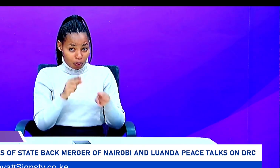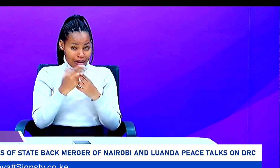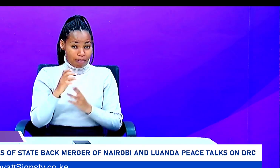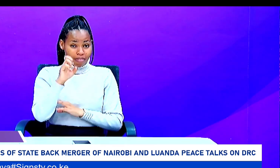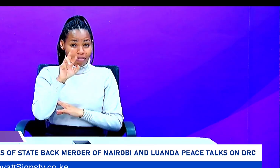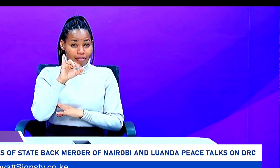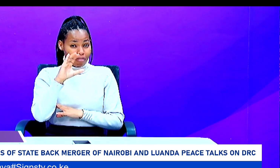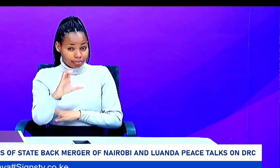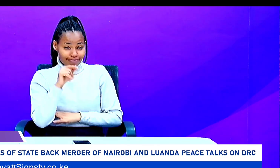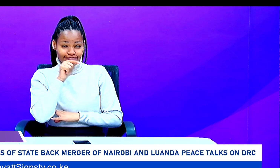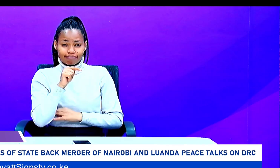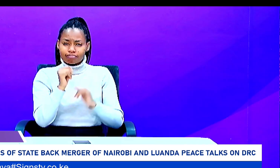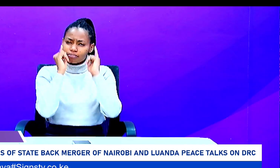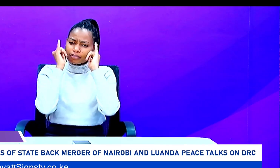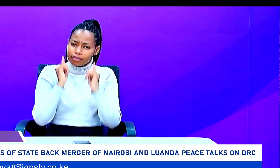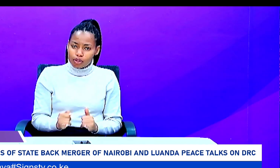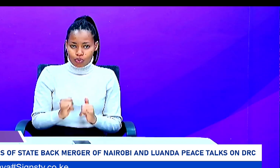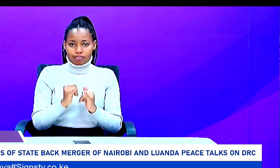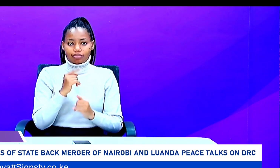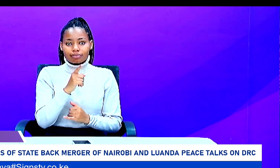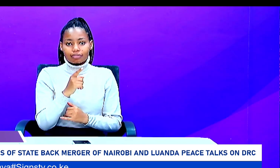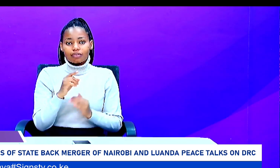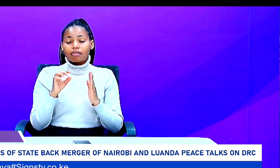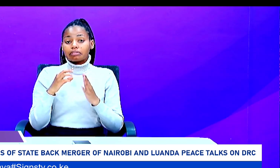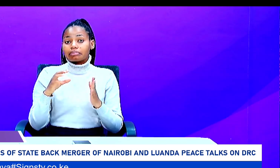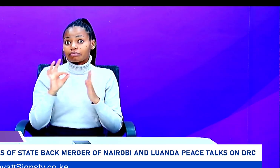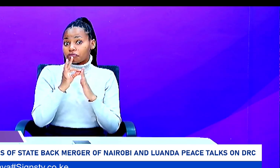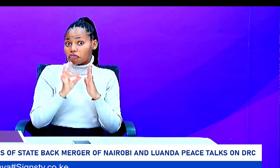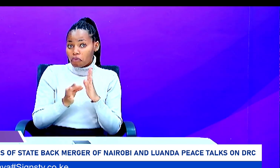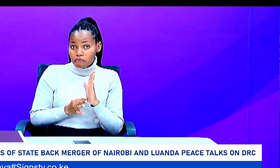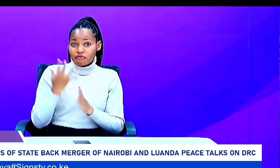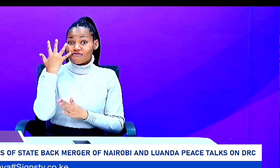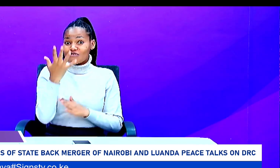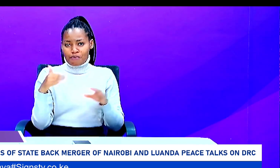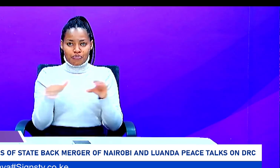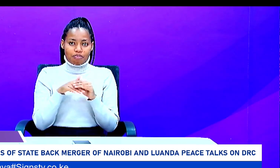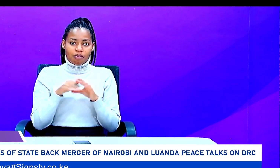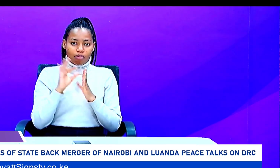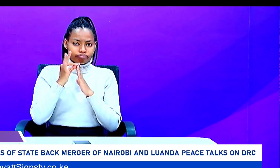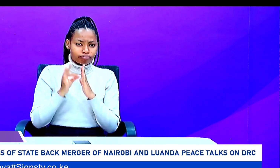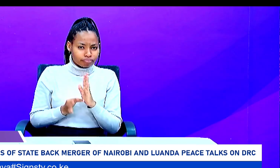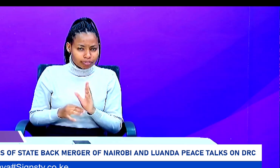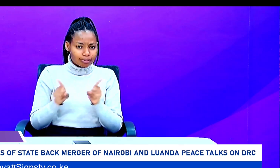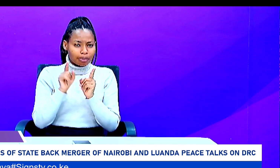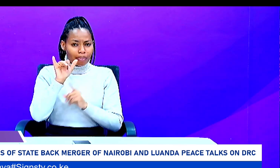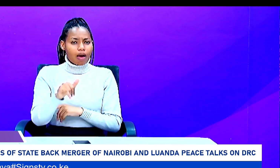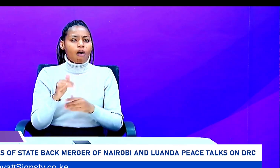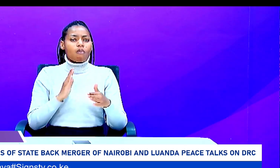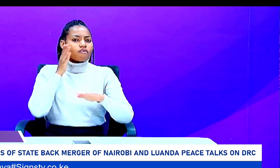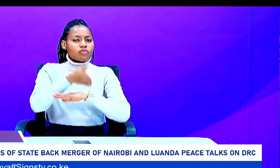a newly formed 5-member facilitation panel that will oversee the harmonization of peace